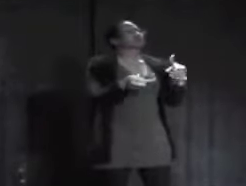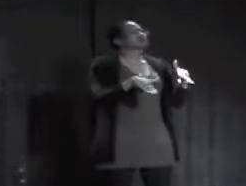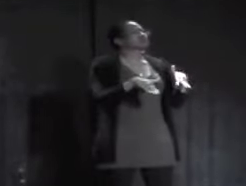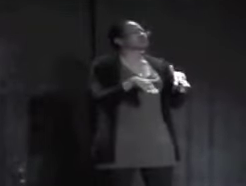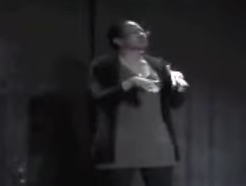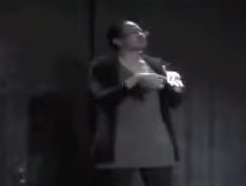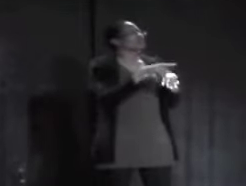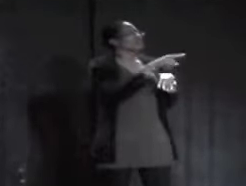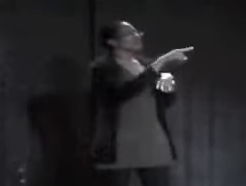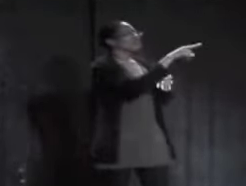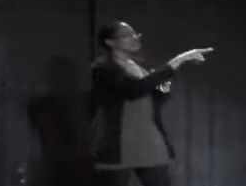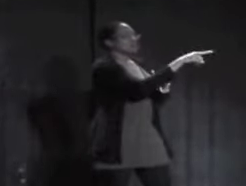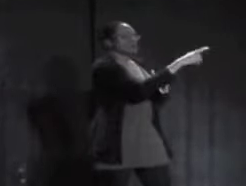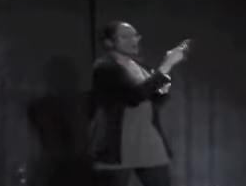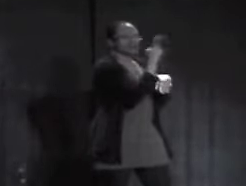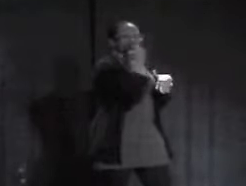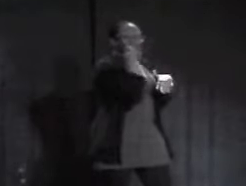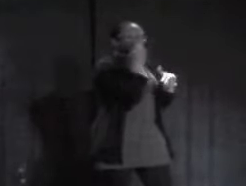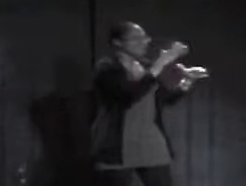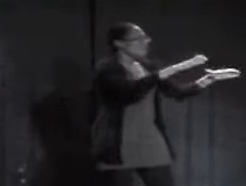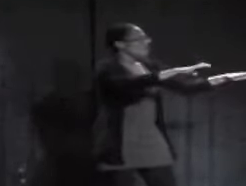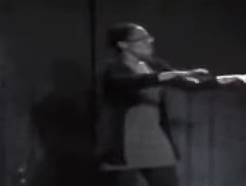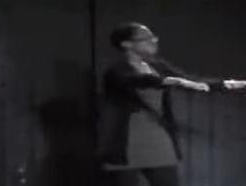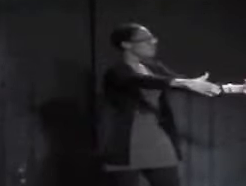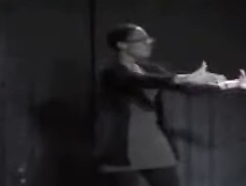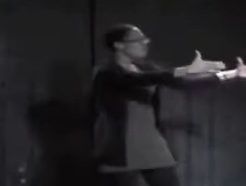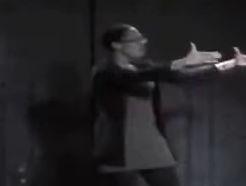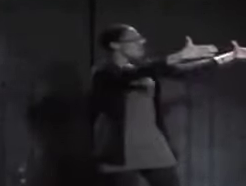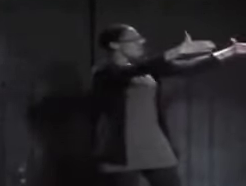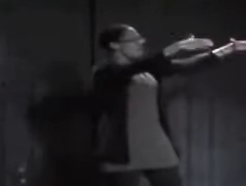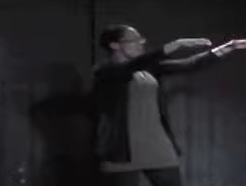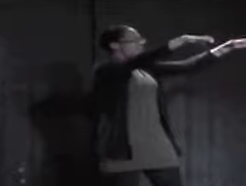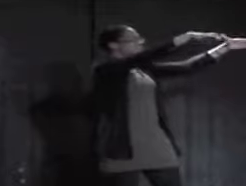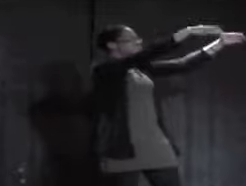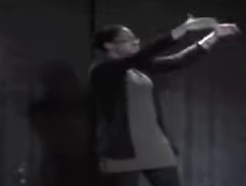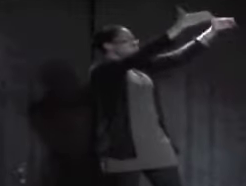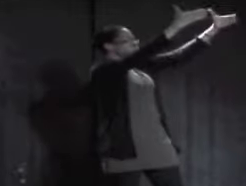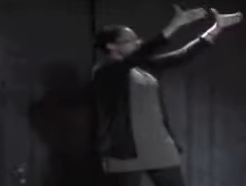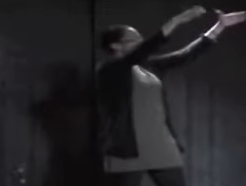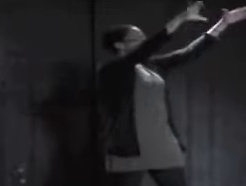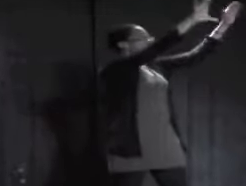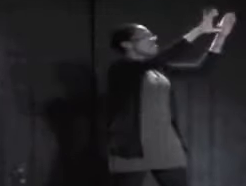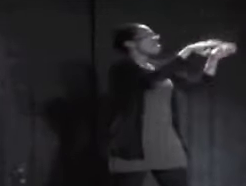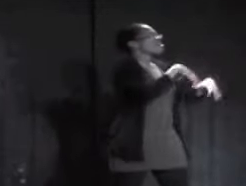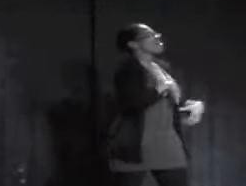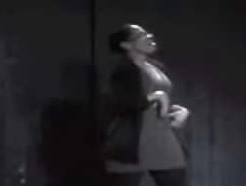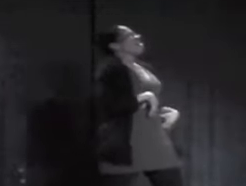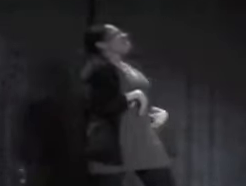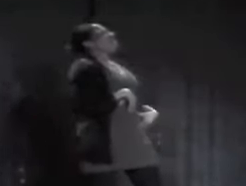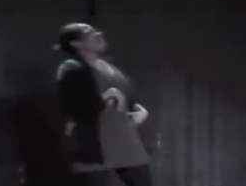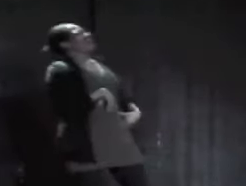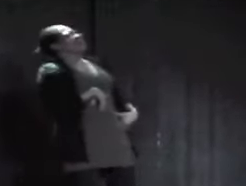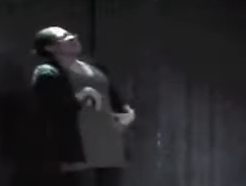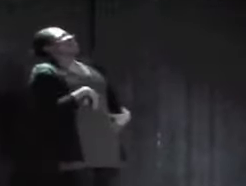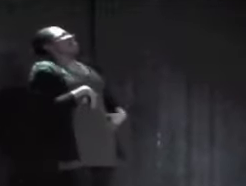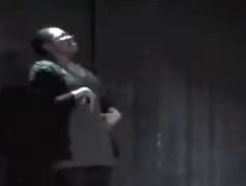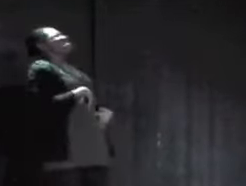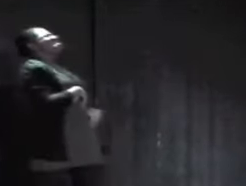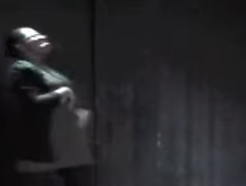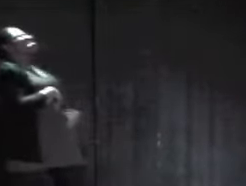And as he's walking, he sees this huge tree, very thick, very tall. And